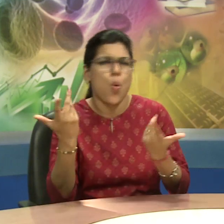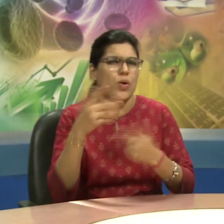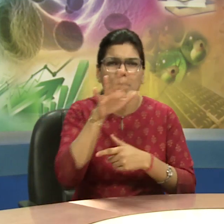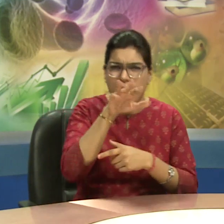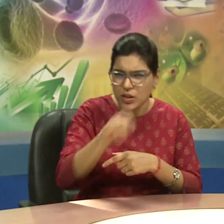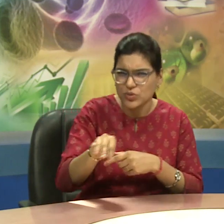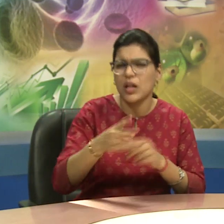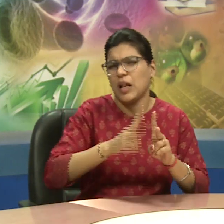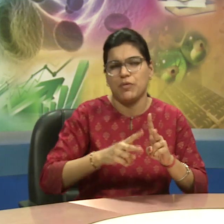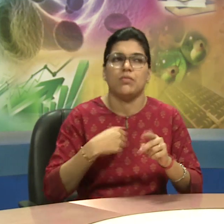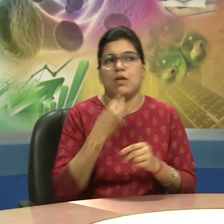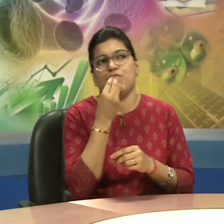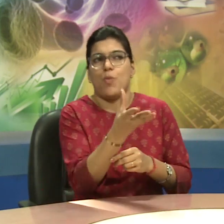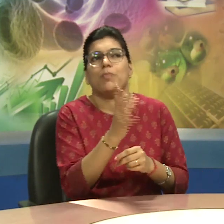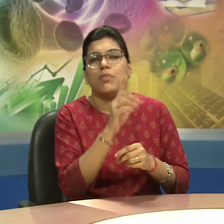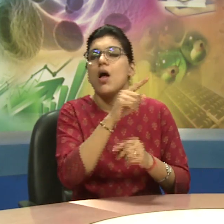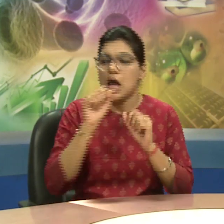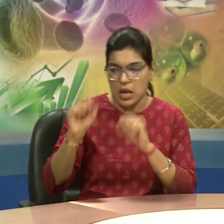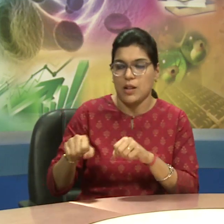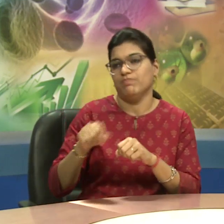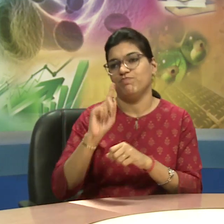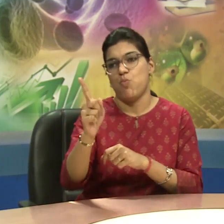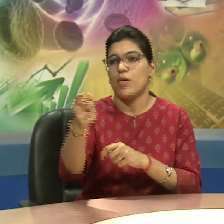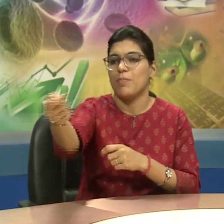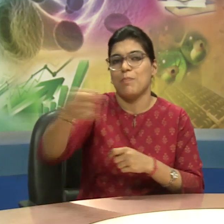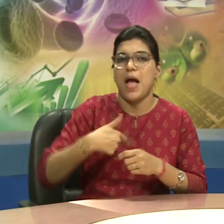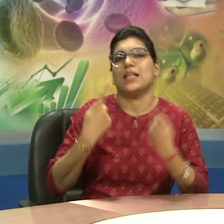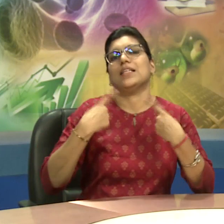claim than your purchase price.